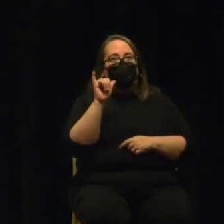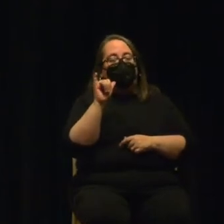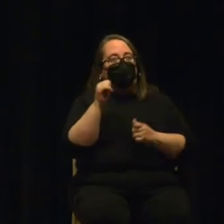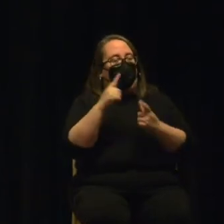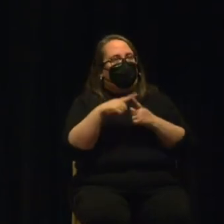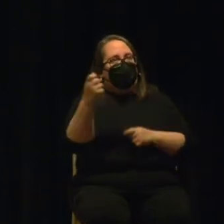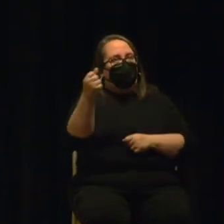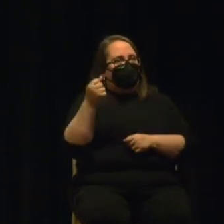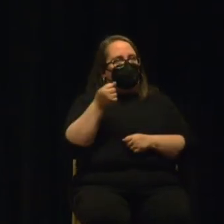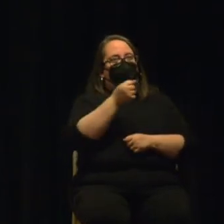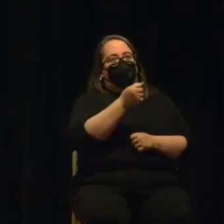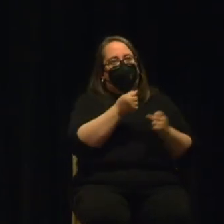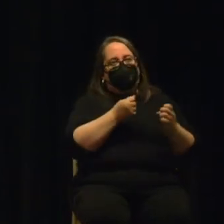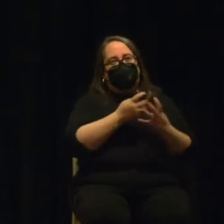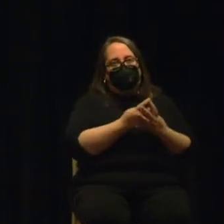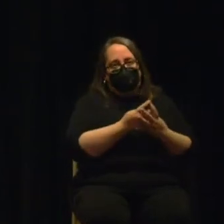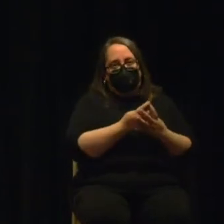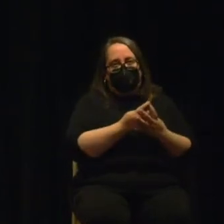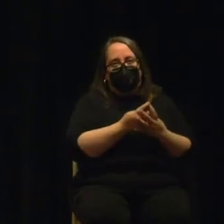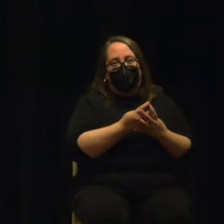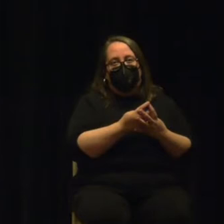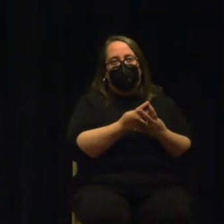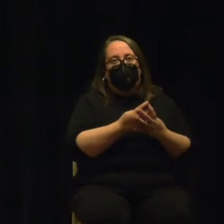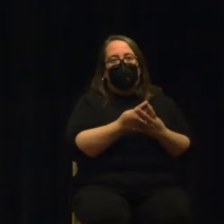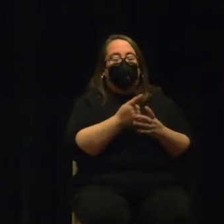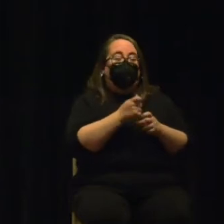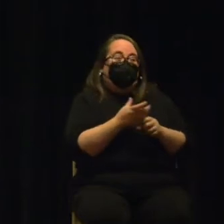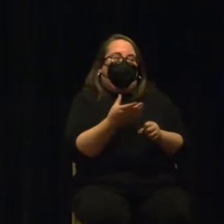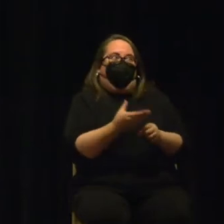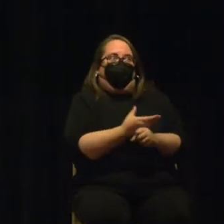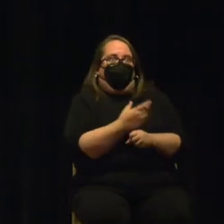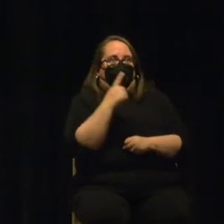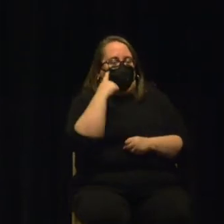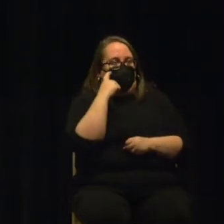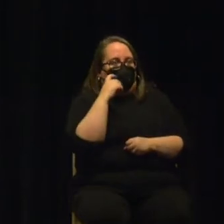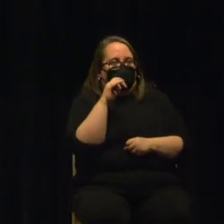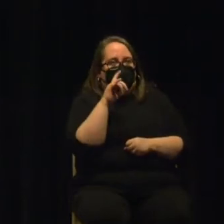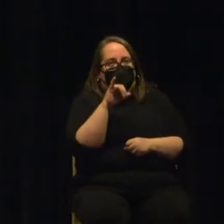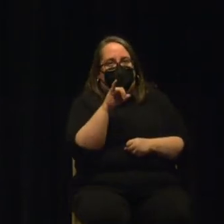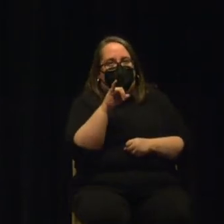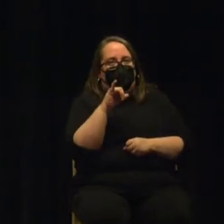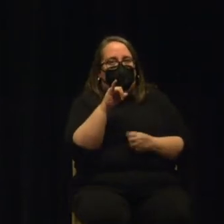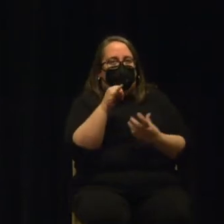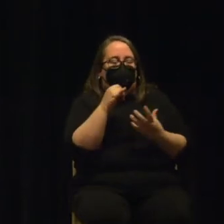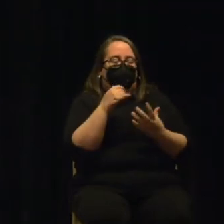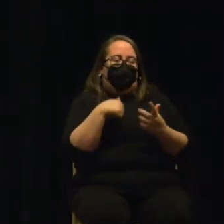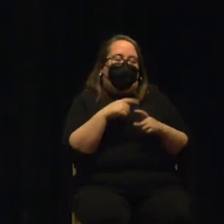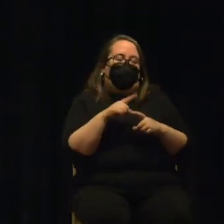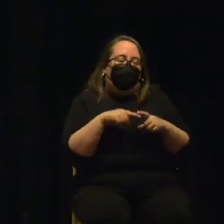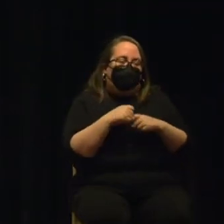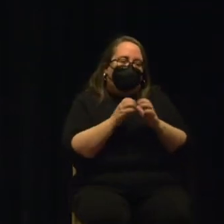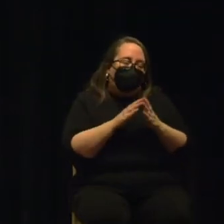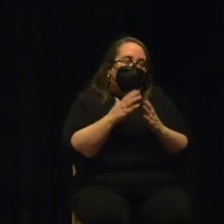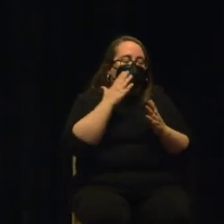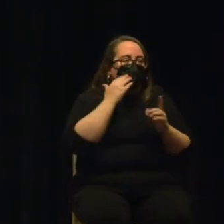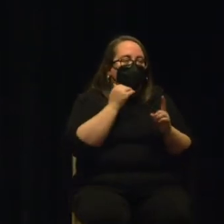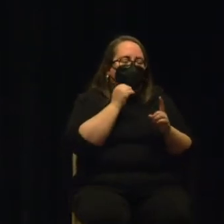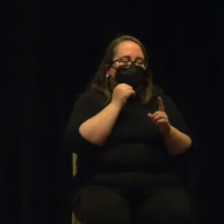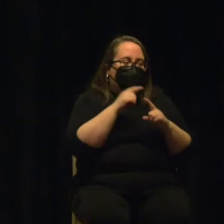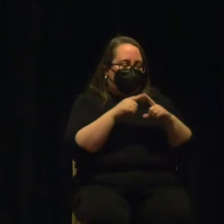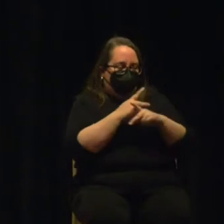jail. And you know, he got fired as a spy, though. It didn't end up in the book because we couldn't make it interesting, but he was a spy for a